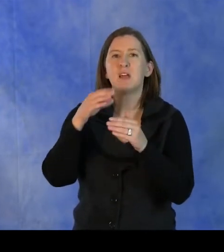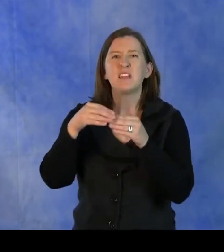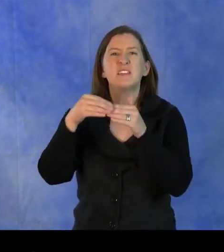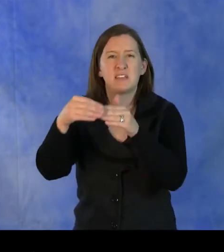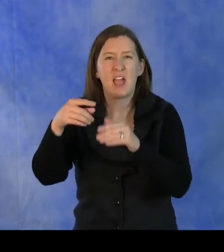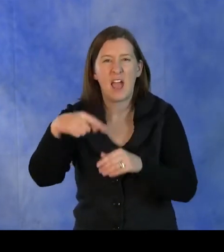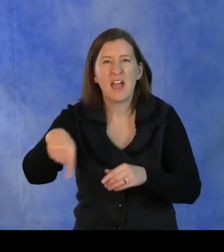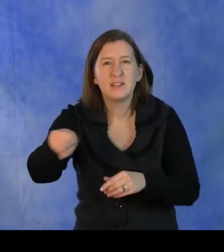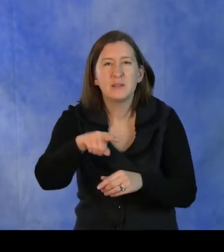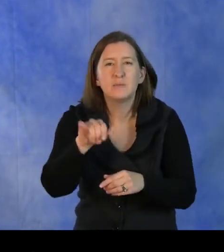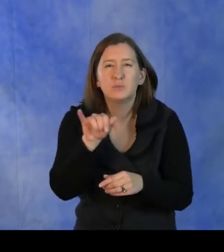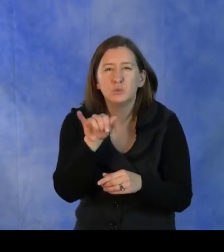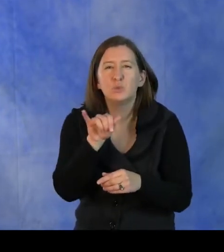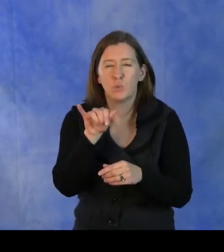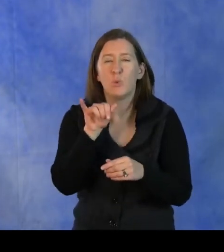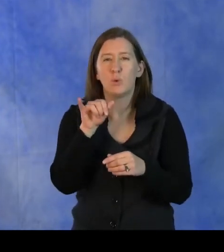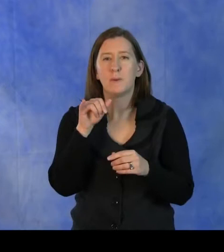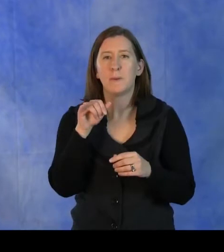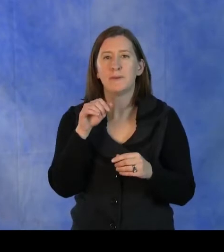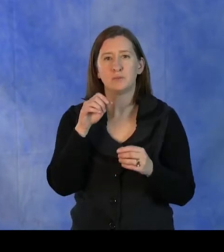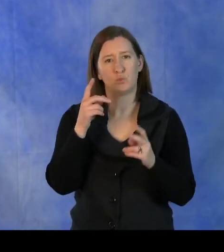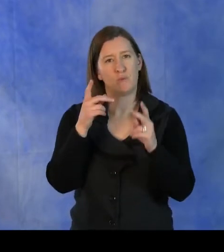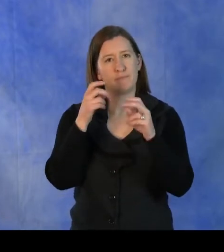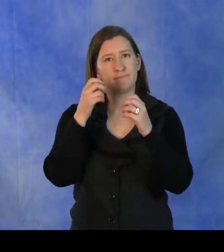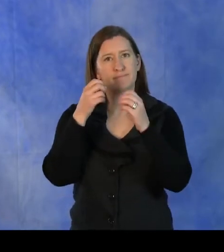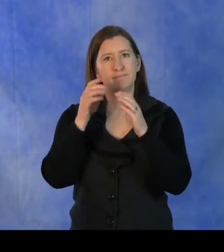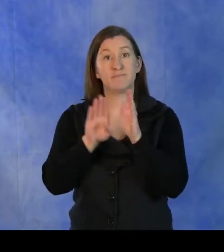them as well. Just lead them